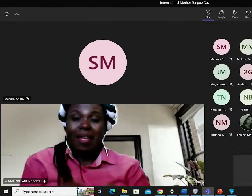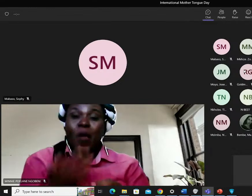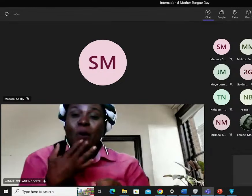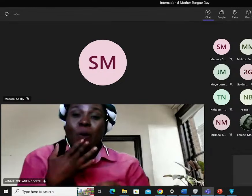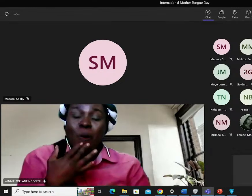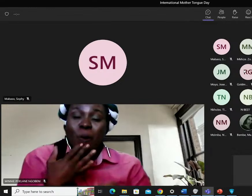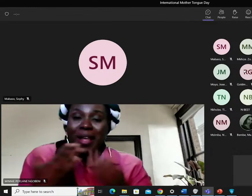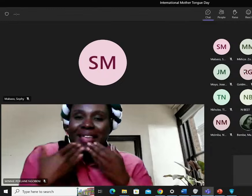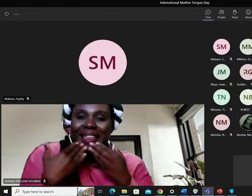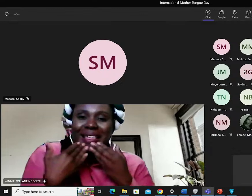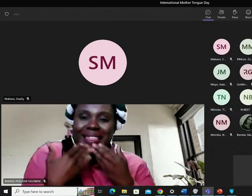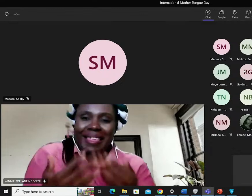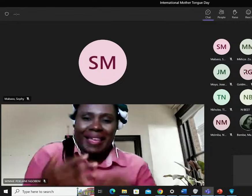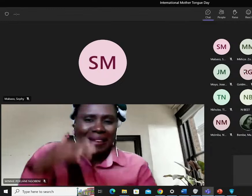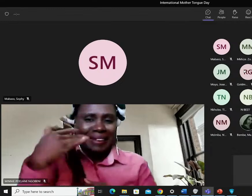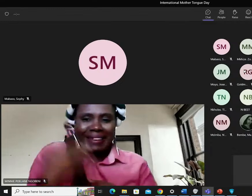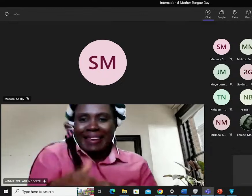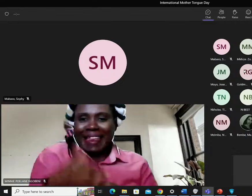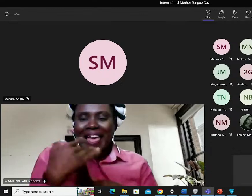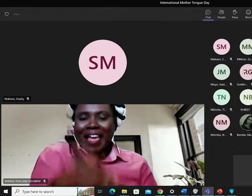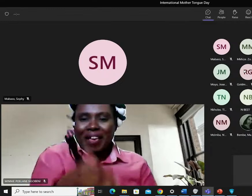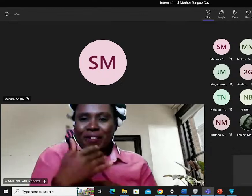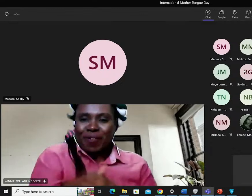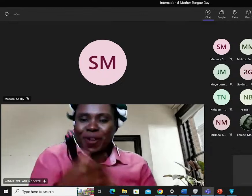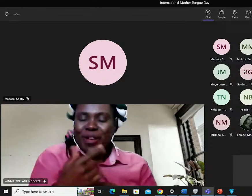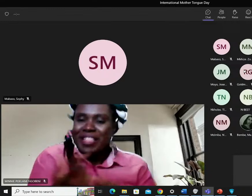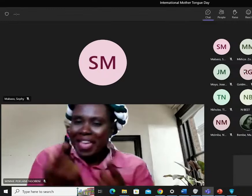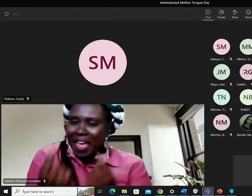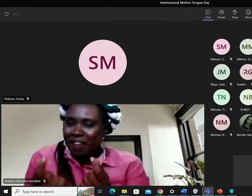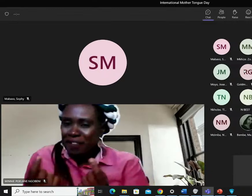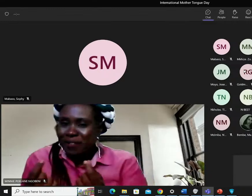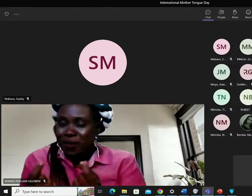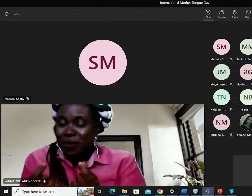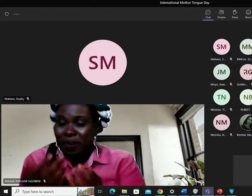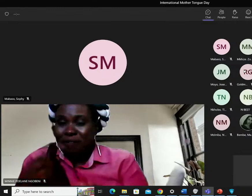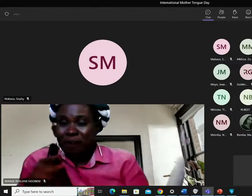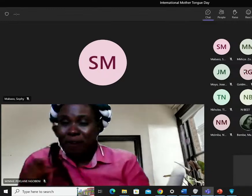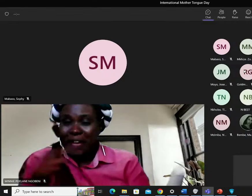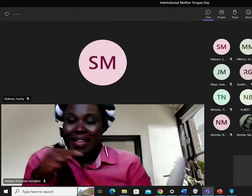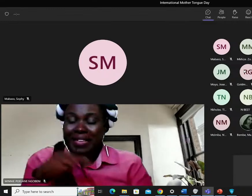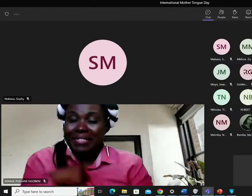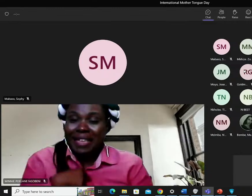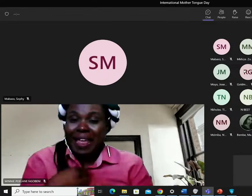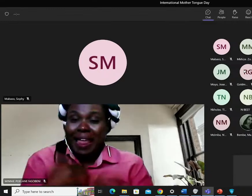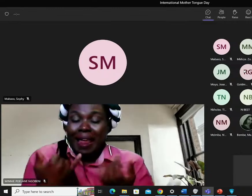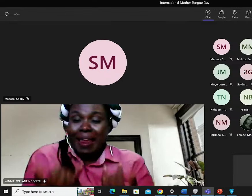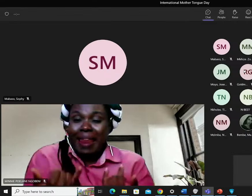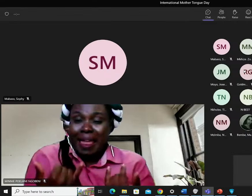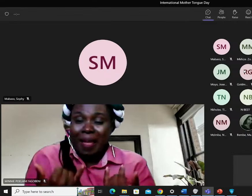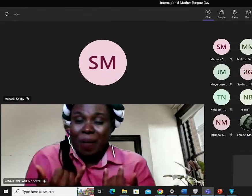thank enough for what they have been doing. We saw